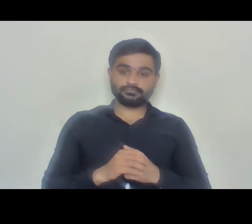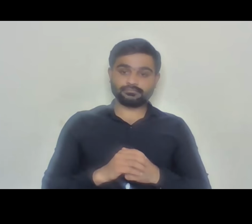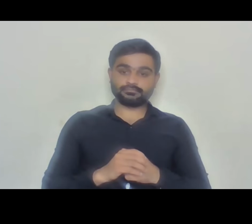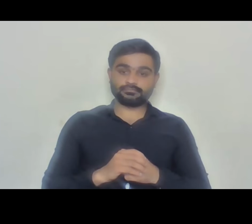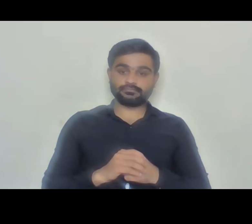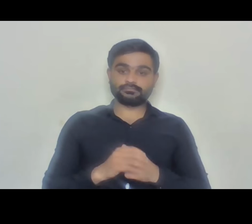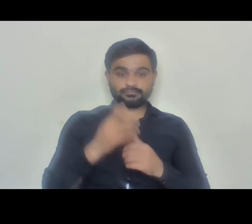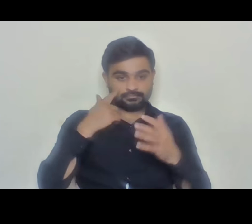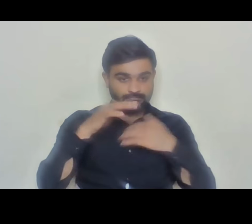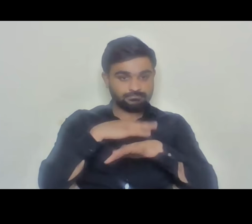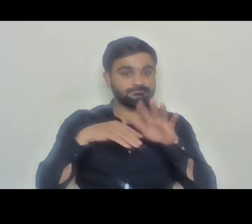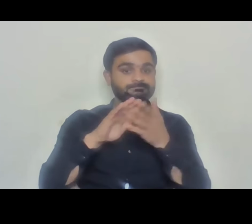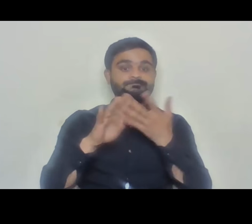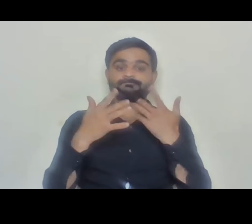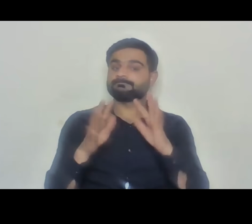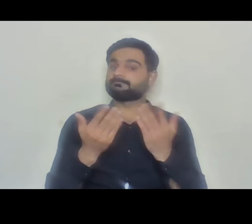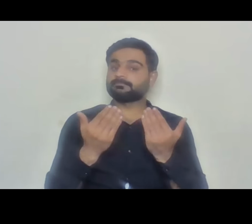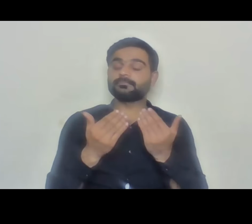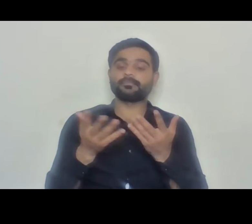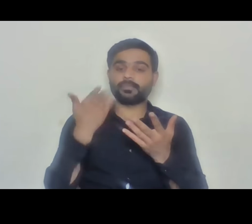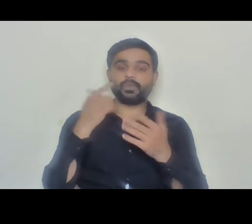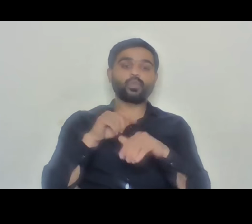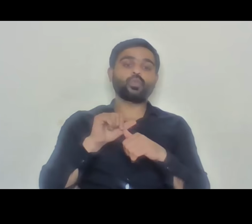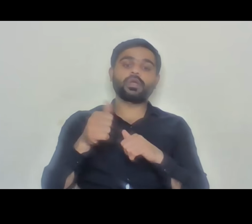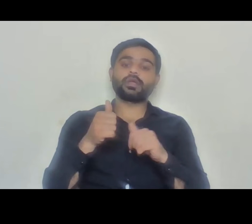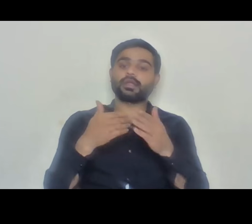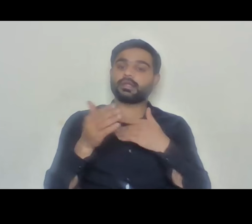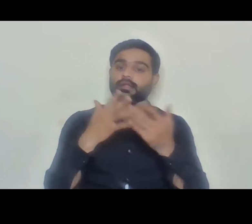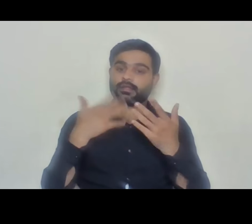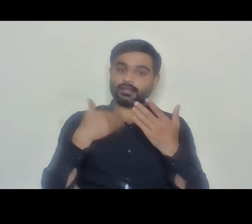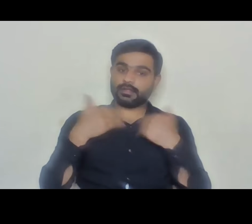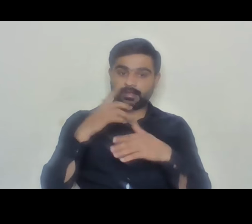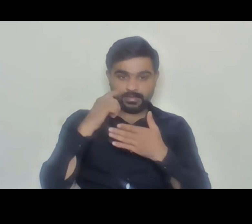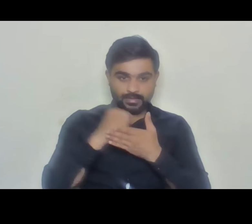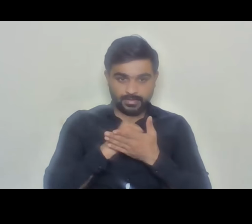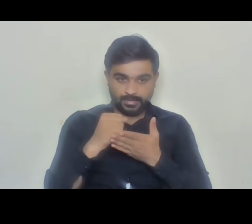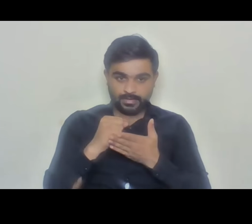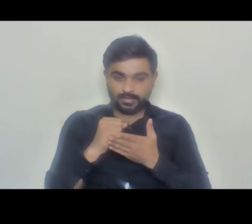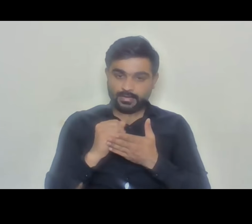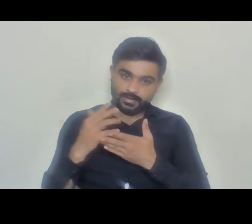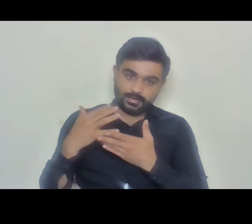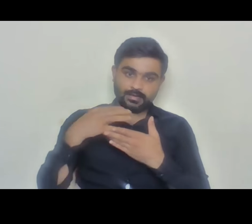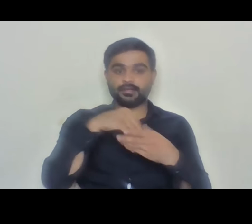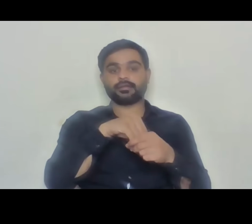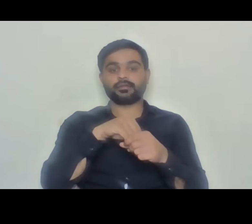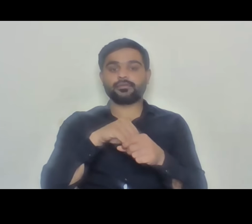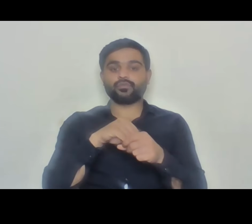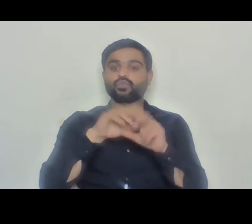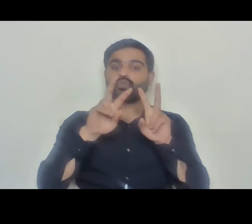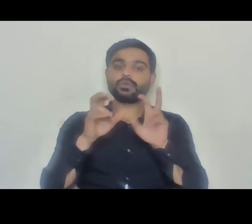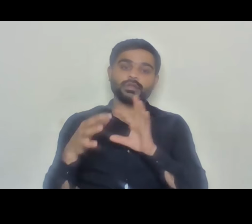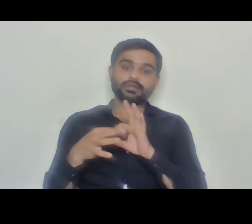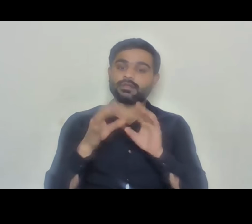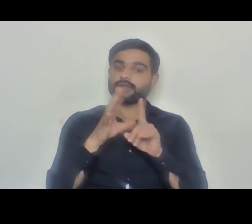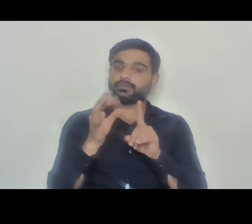Foucauldian analysis could be done. This is the as far as that I have tried to bring out the what could we can